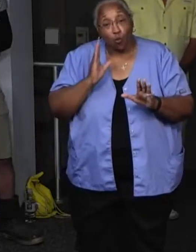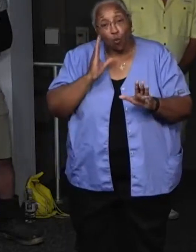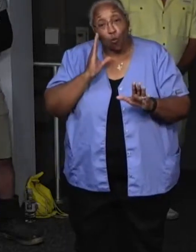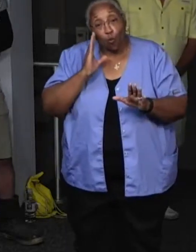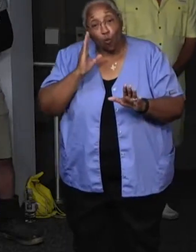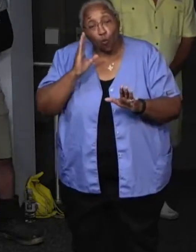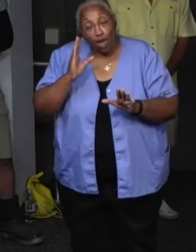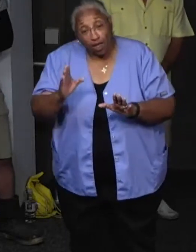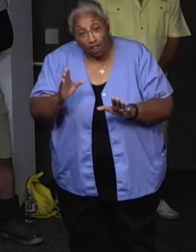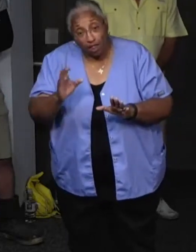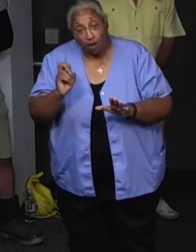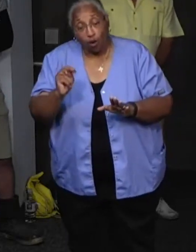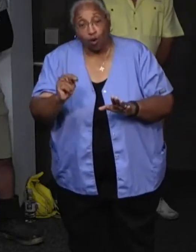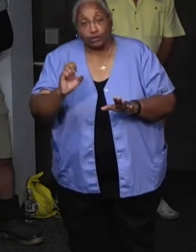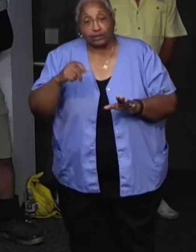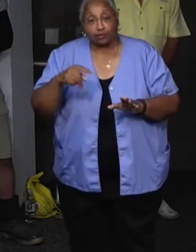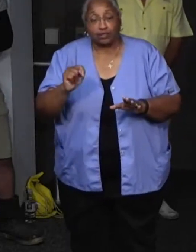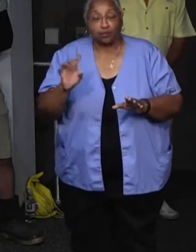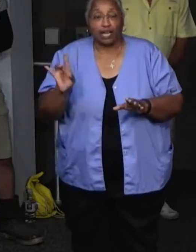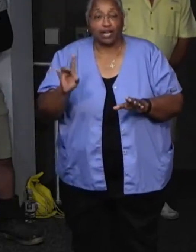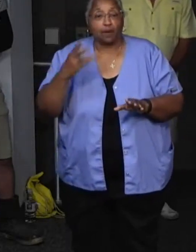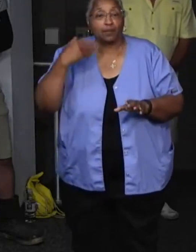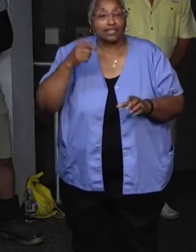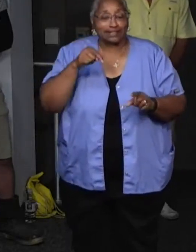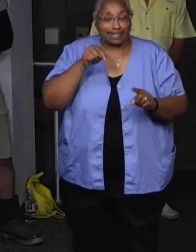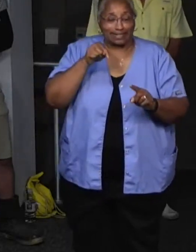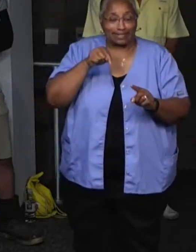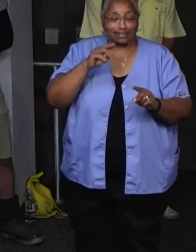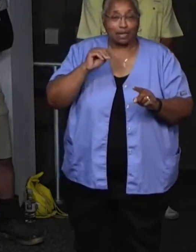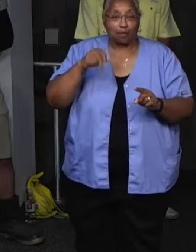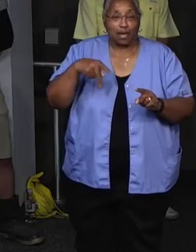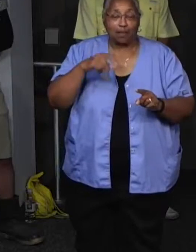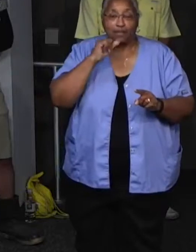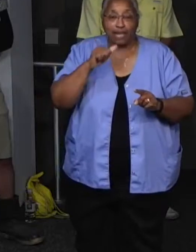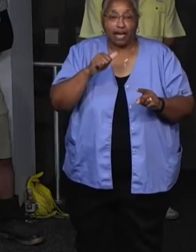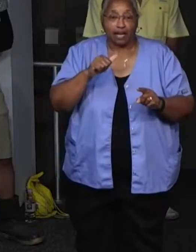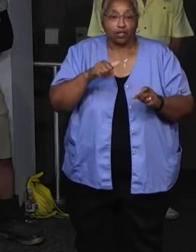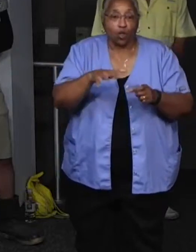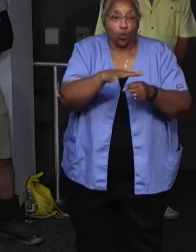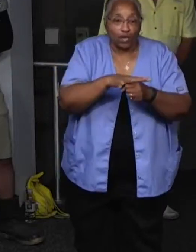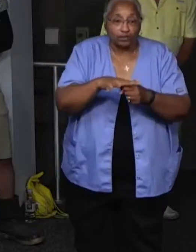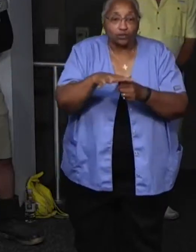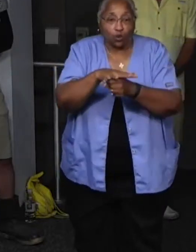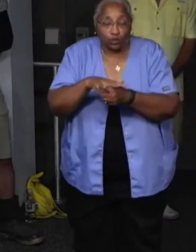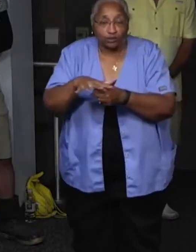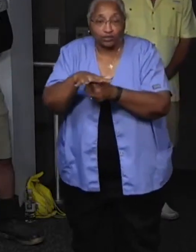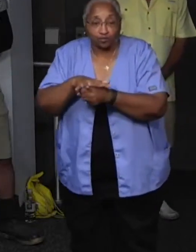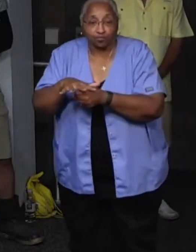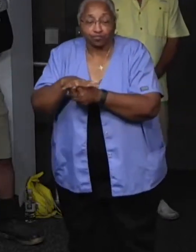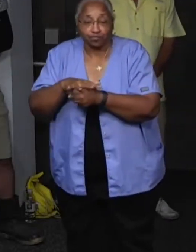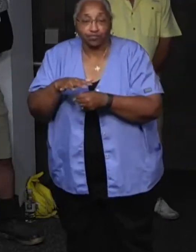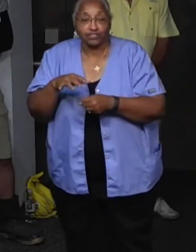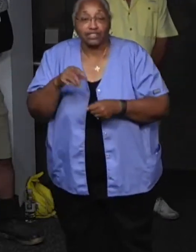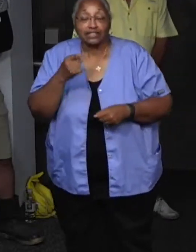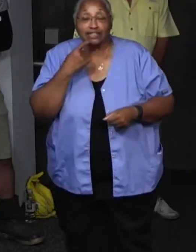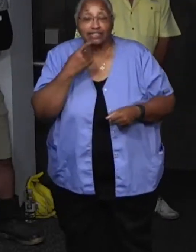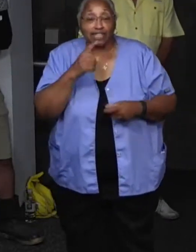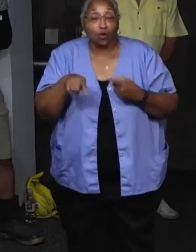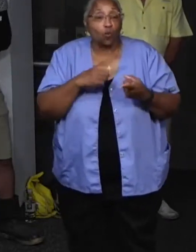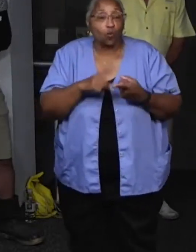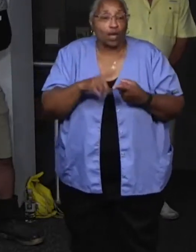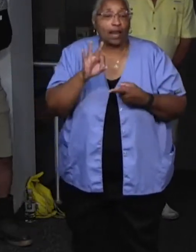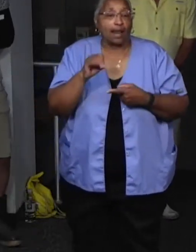not until September 8th, because this map is not a location by location. It's meant to say when 90% of that area